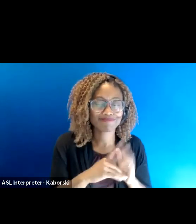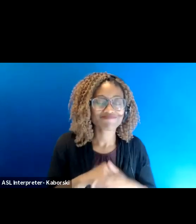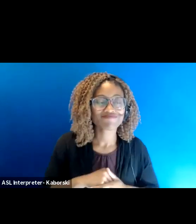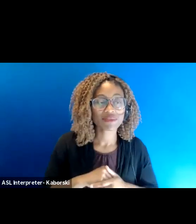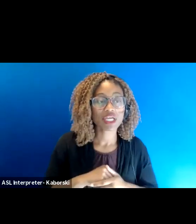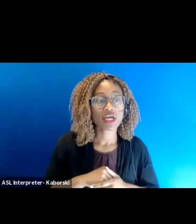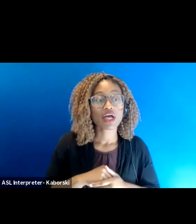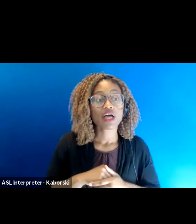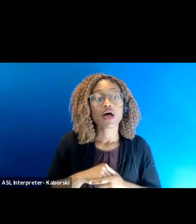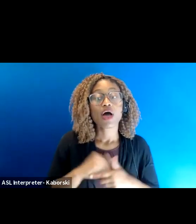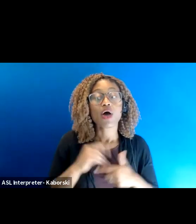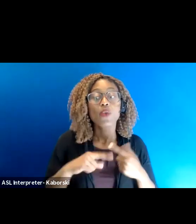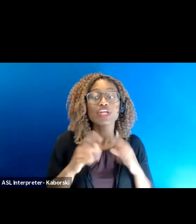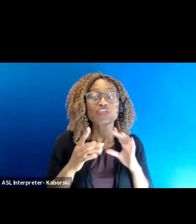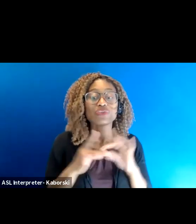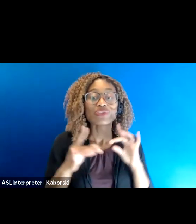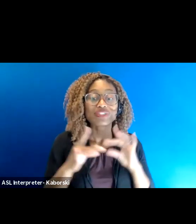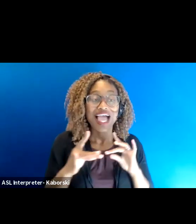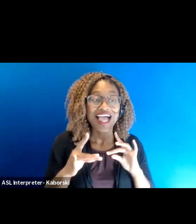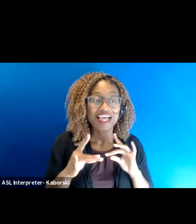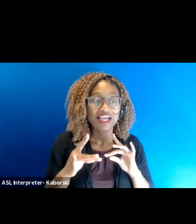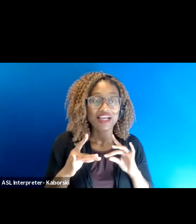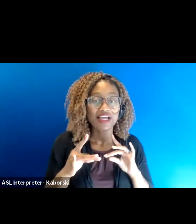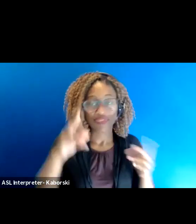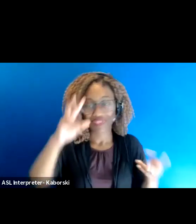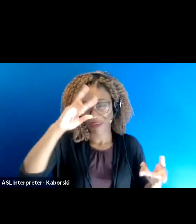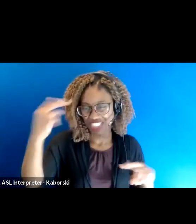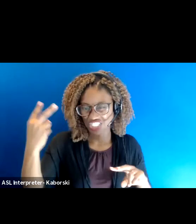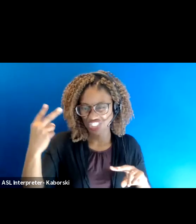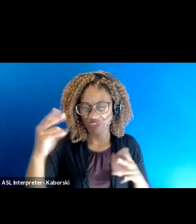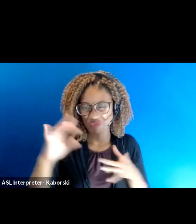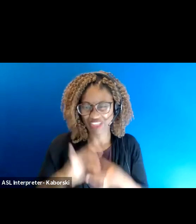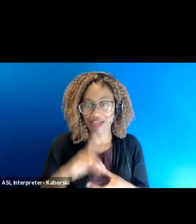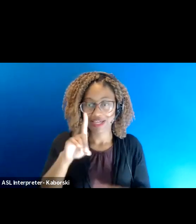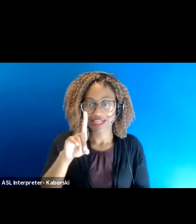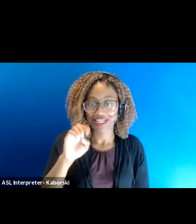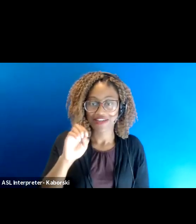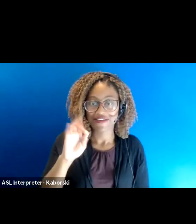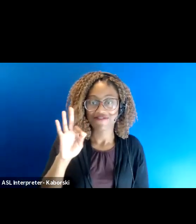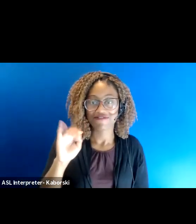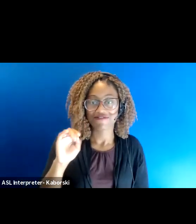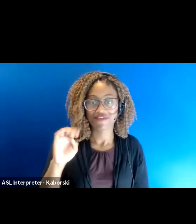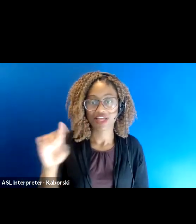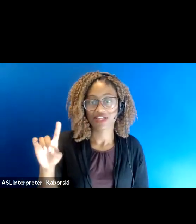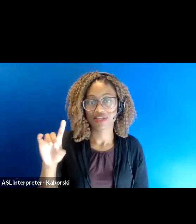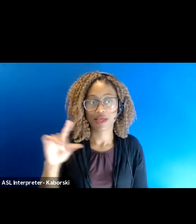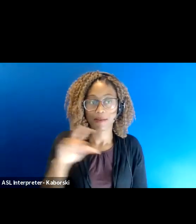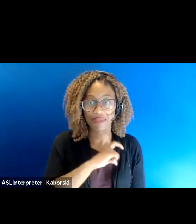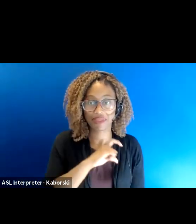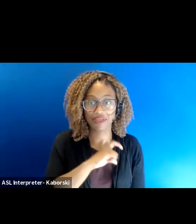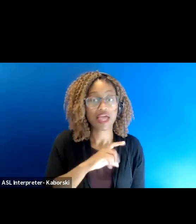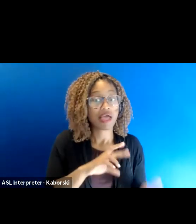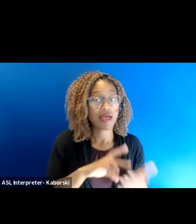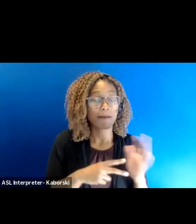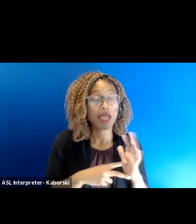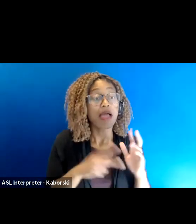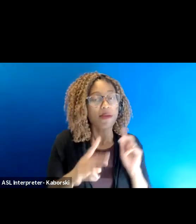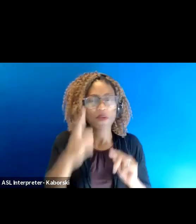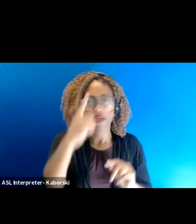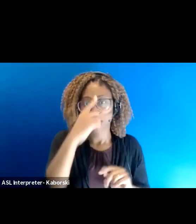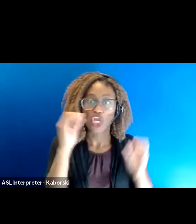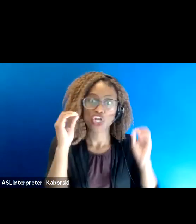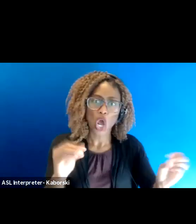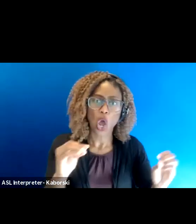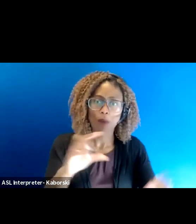when you're saying the misunderstanding about defunding the police means that some people think that there is no